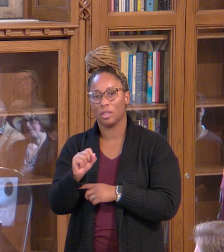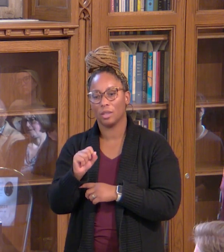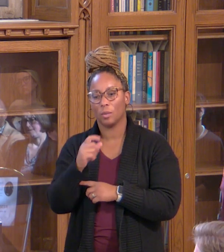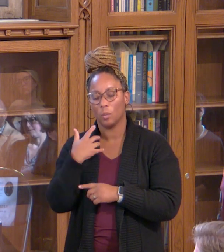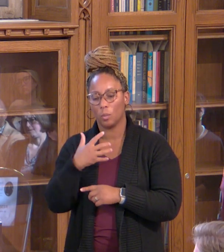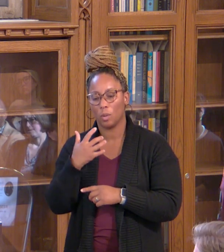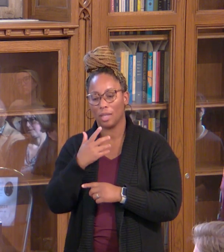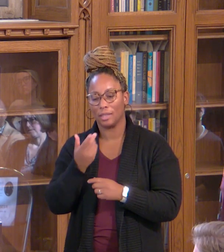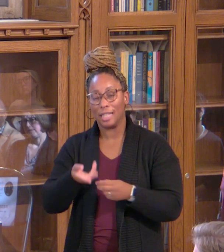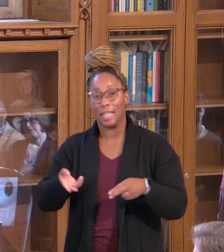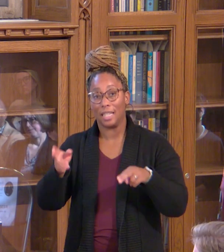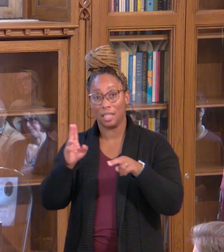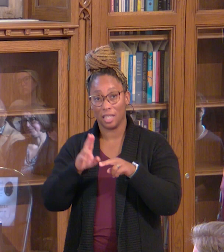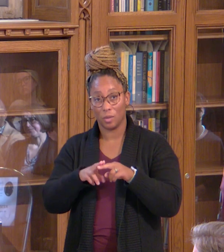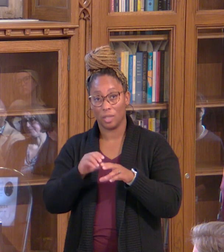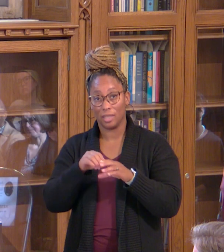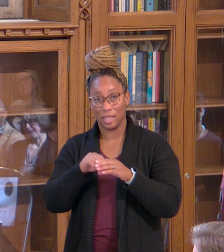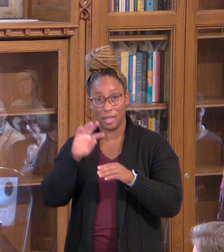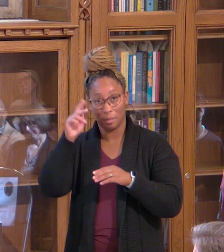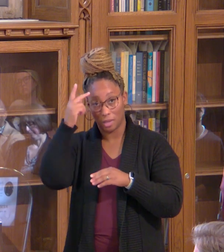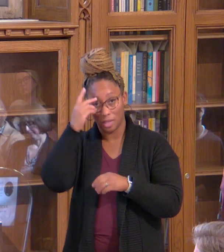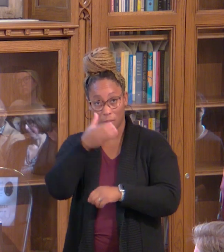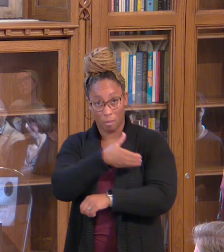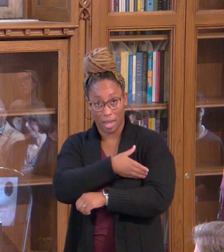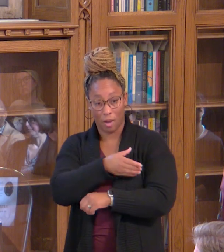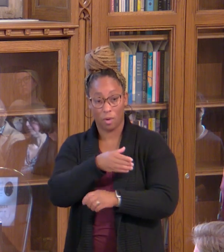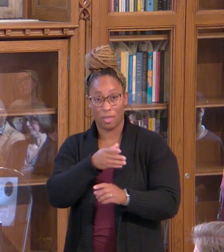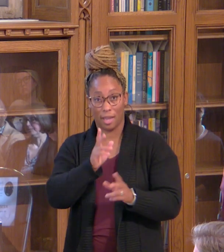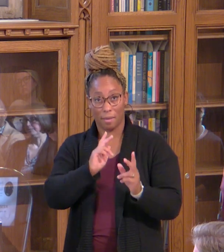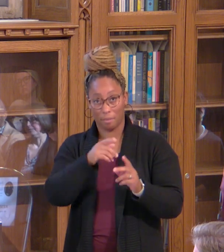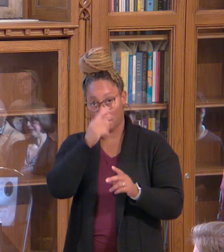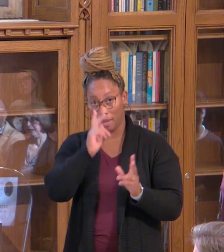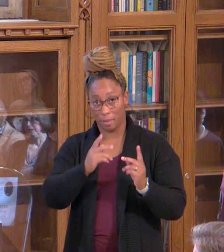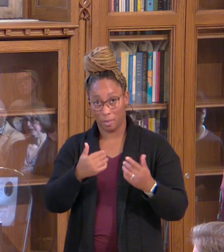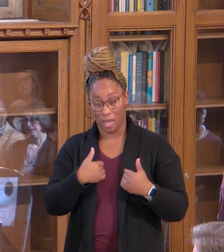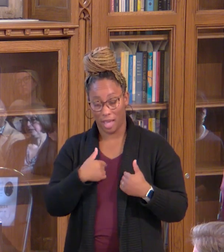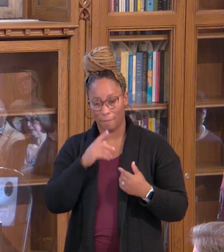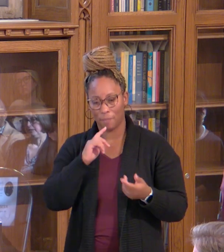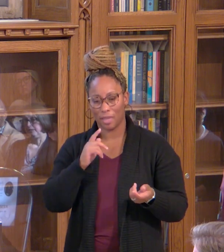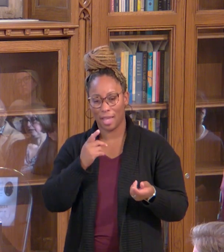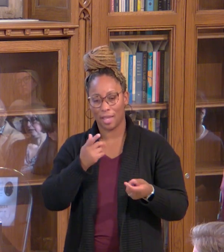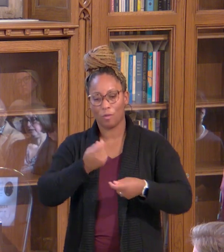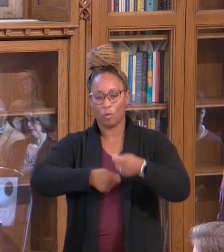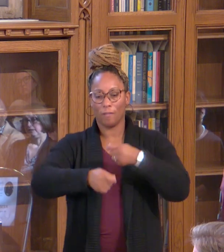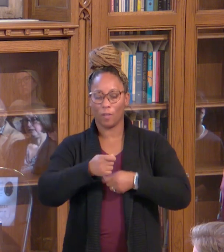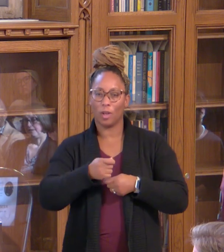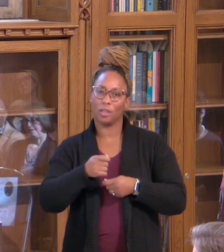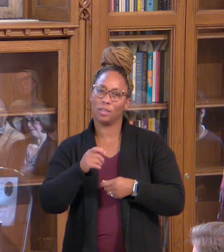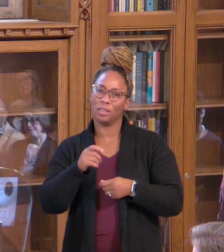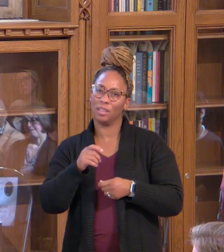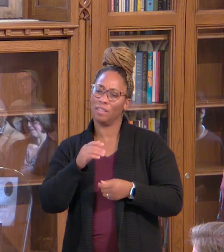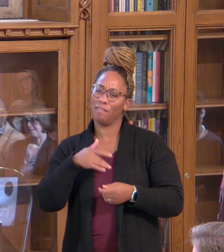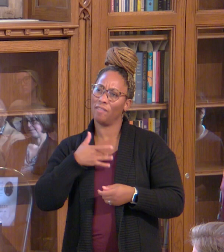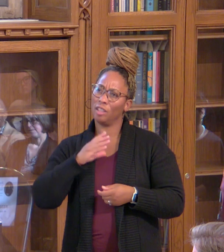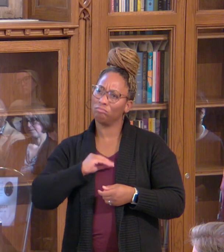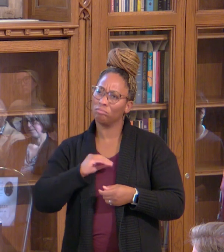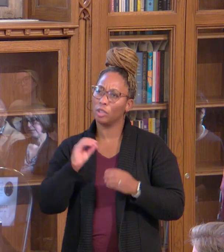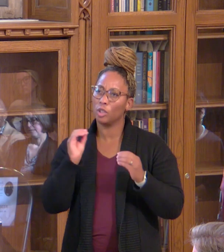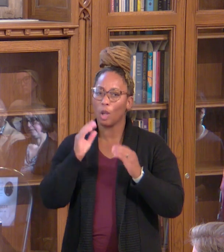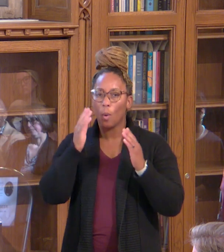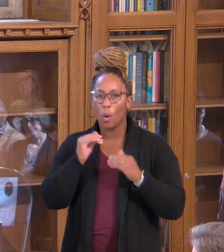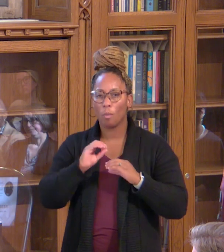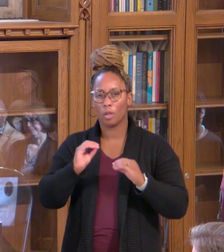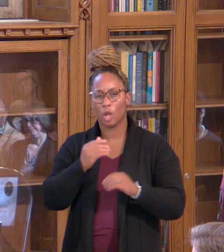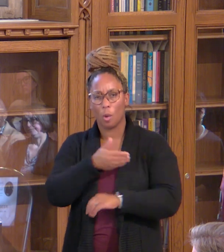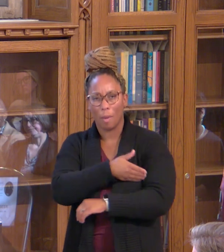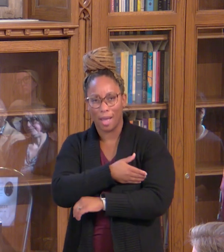enormous increase in the political power of blacks that reversed the sense of powerlessness and hopelessness in the earlier